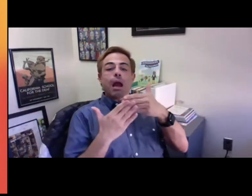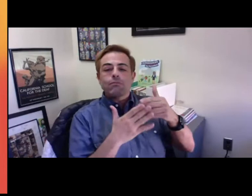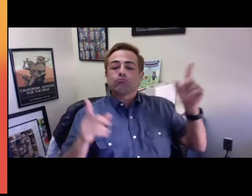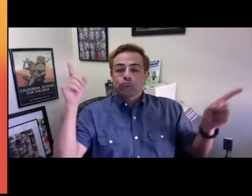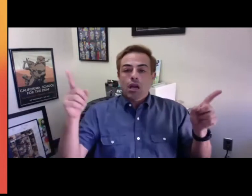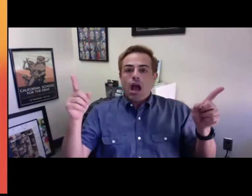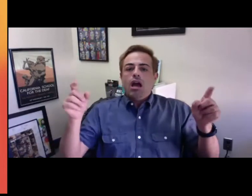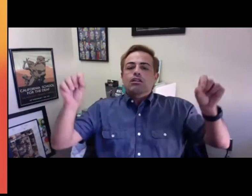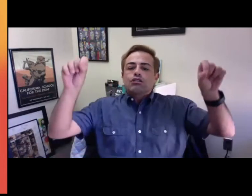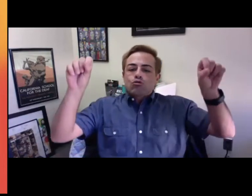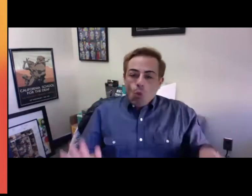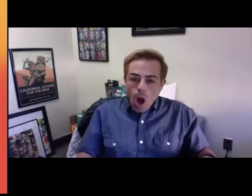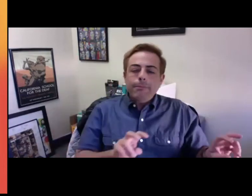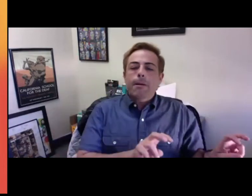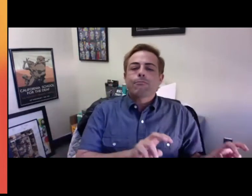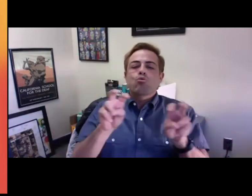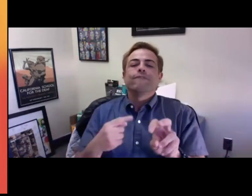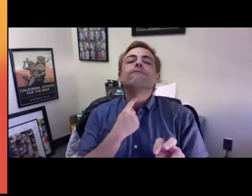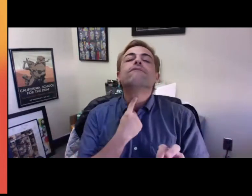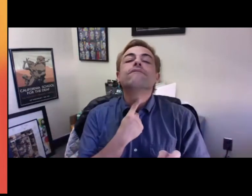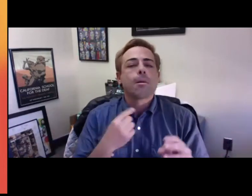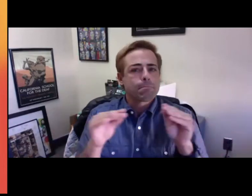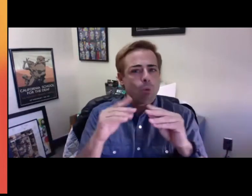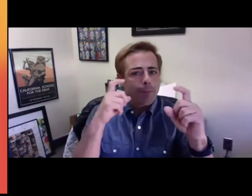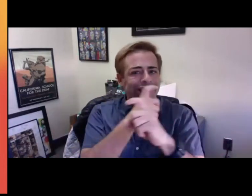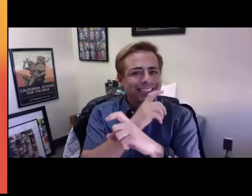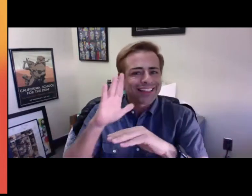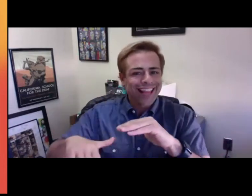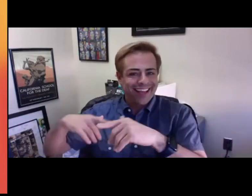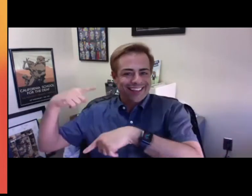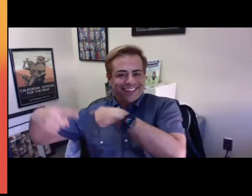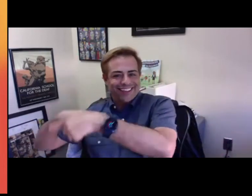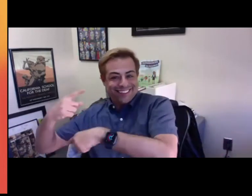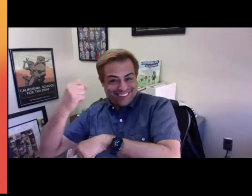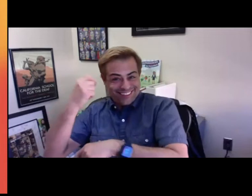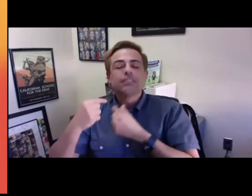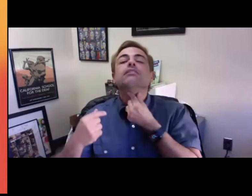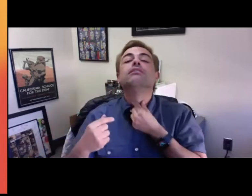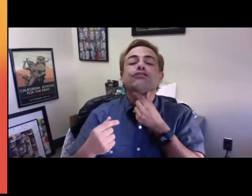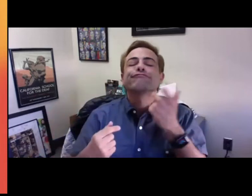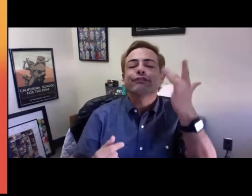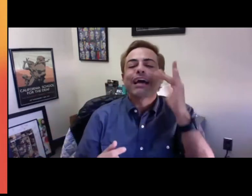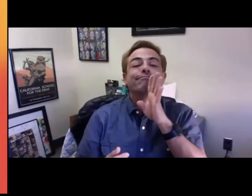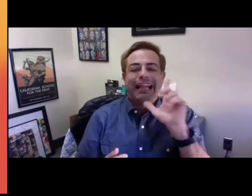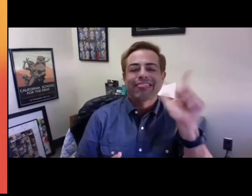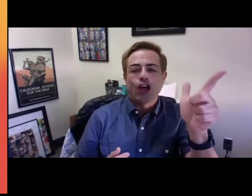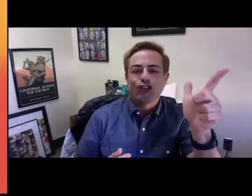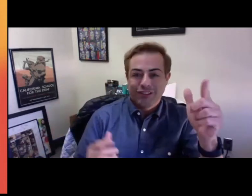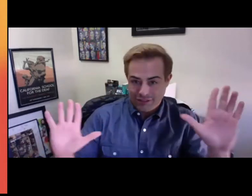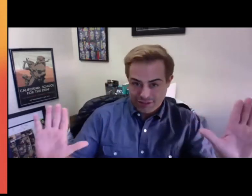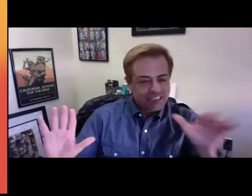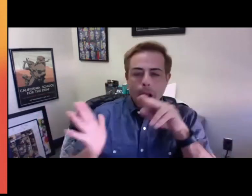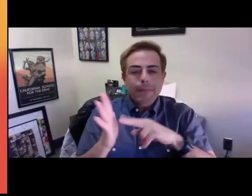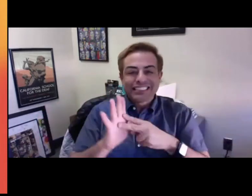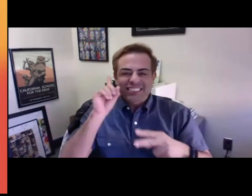language. But a hearing baby starts with gestures, and they have to move in, they have to switch from that modality